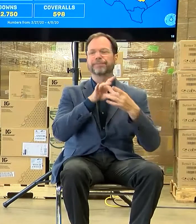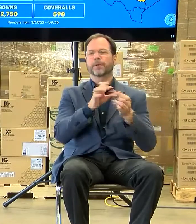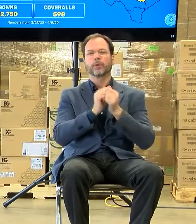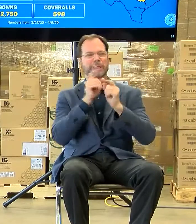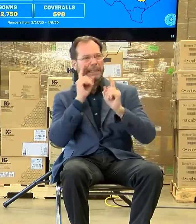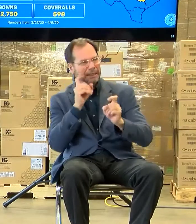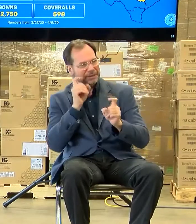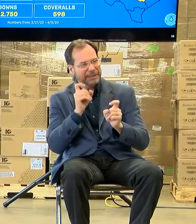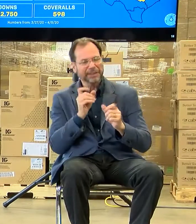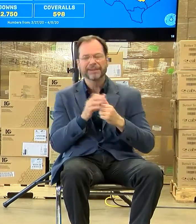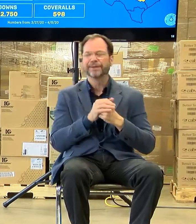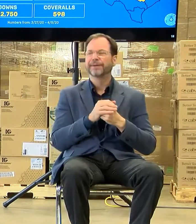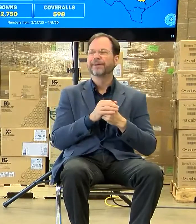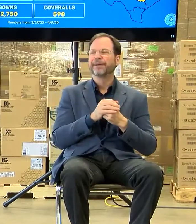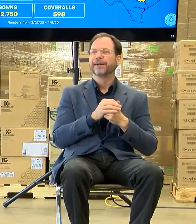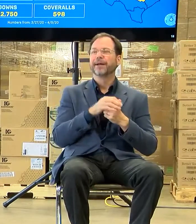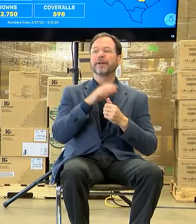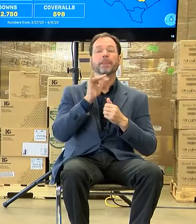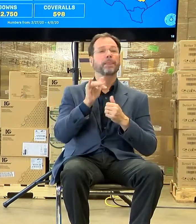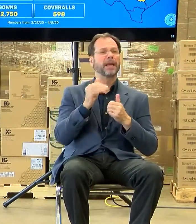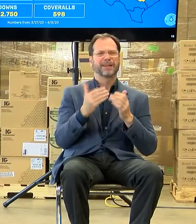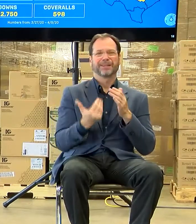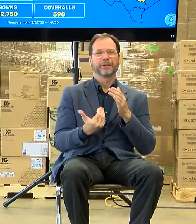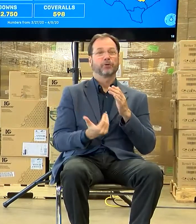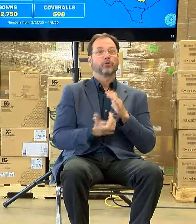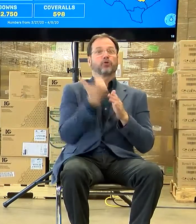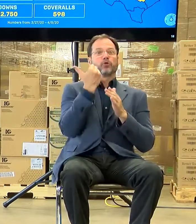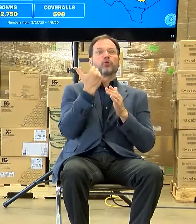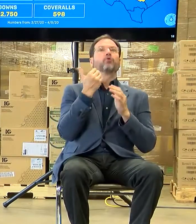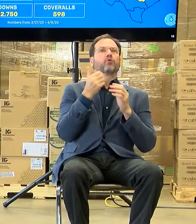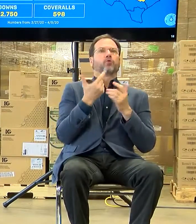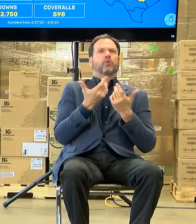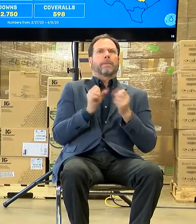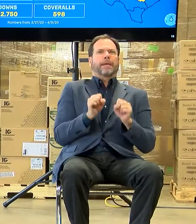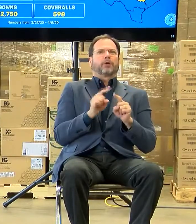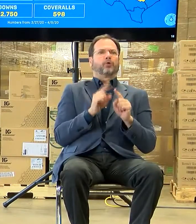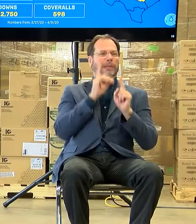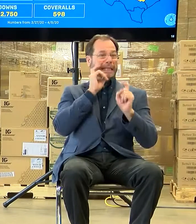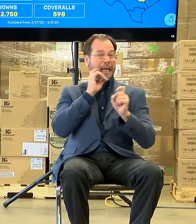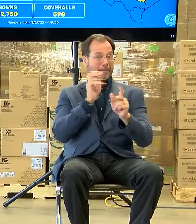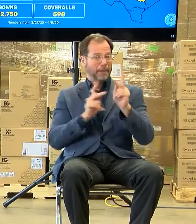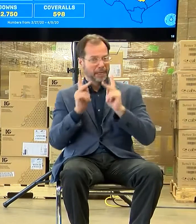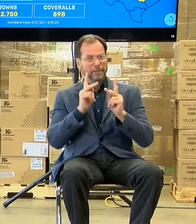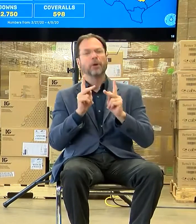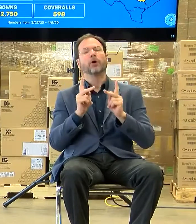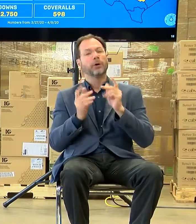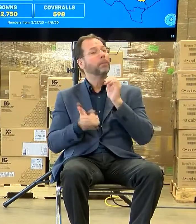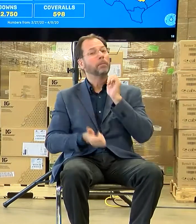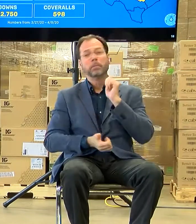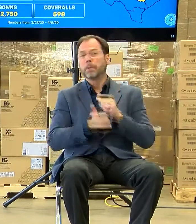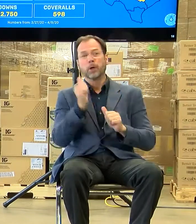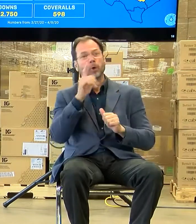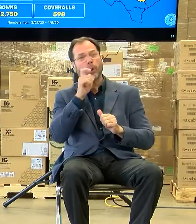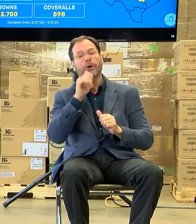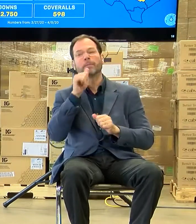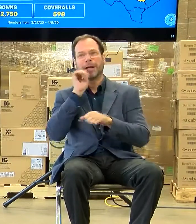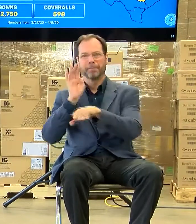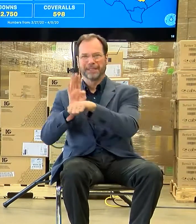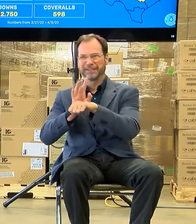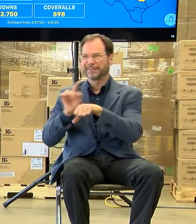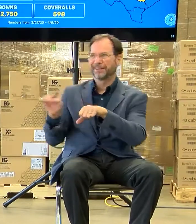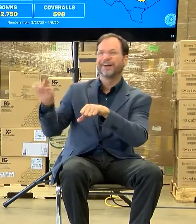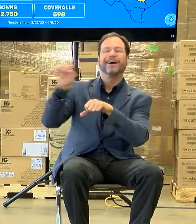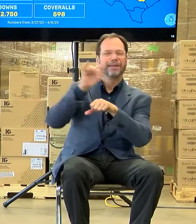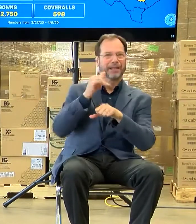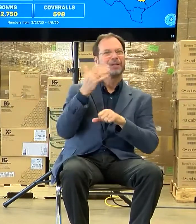testing, this massive new amount of testing capability that's being provided largely through the private sector is